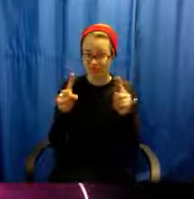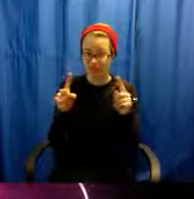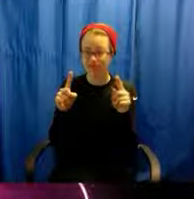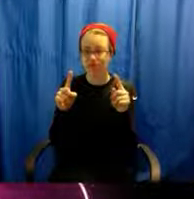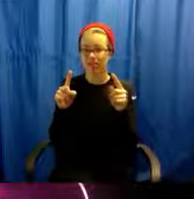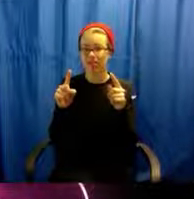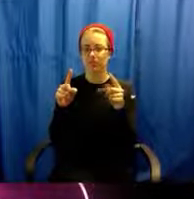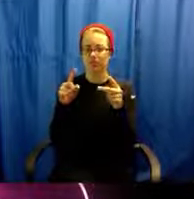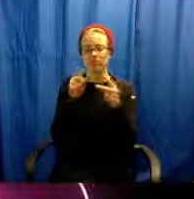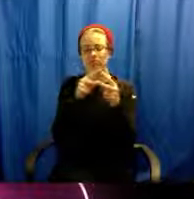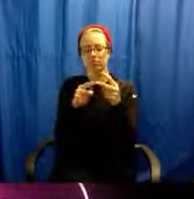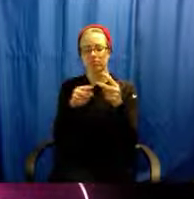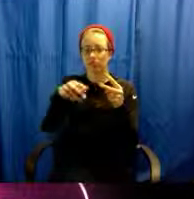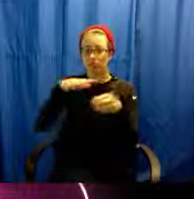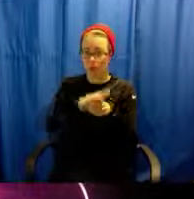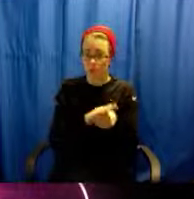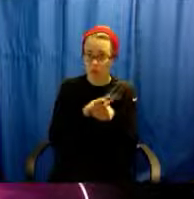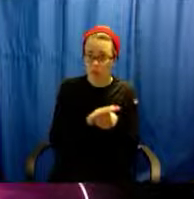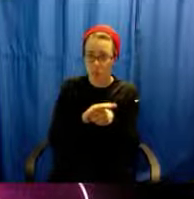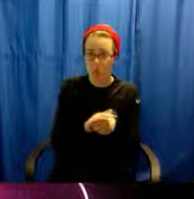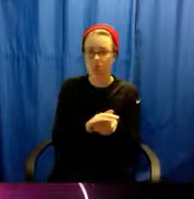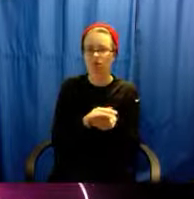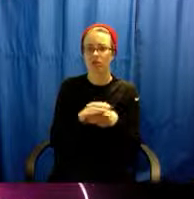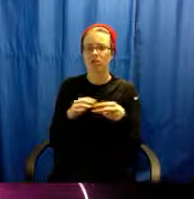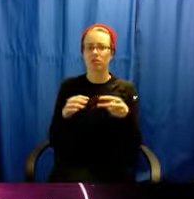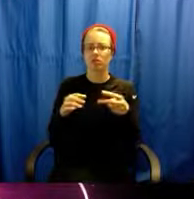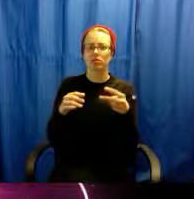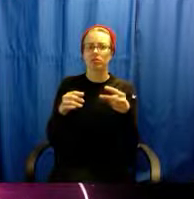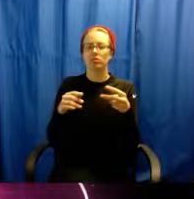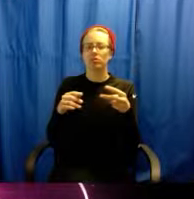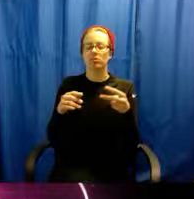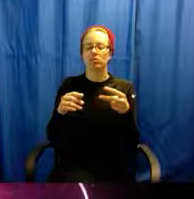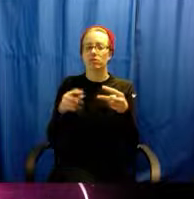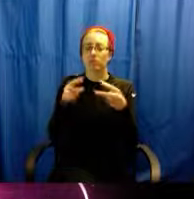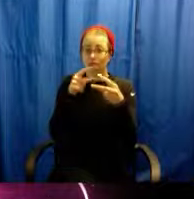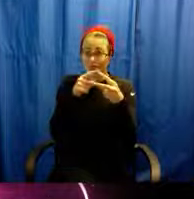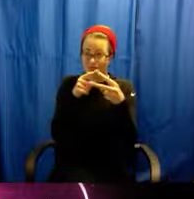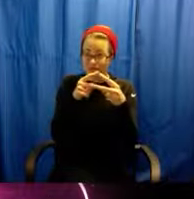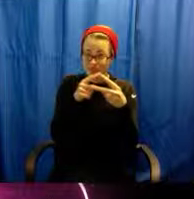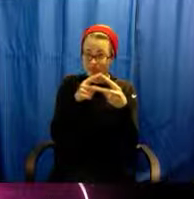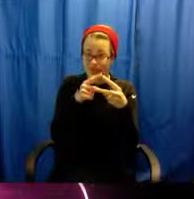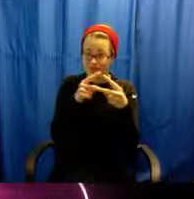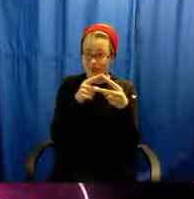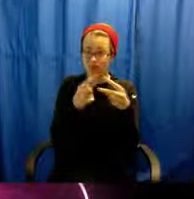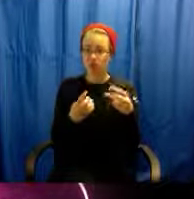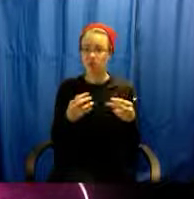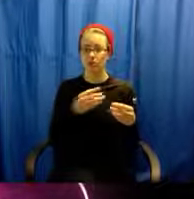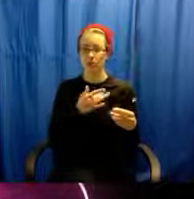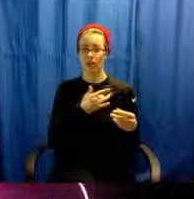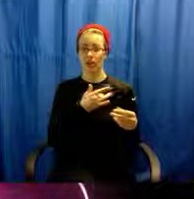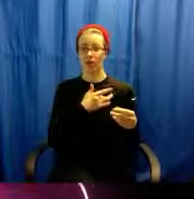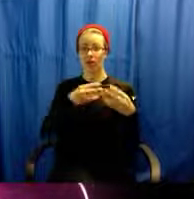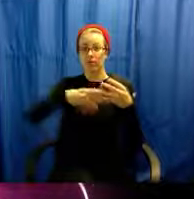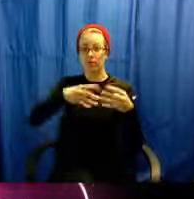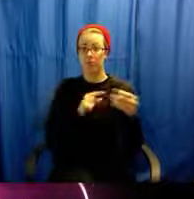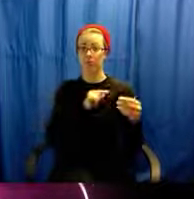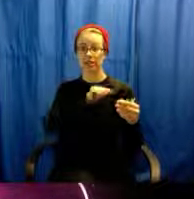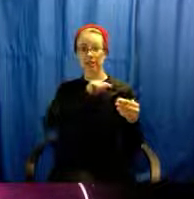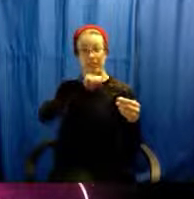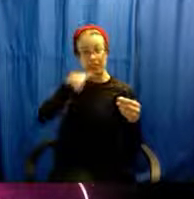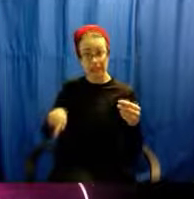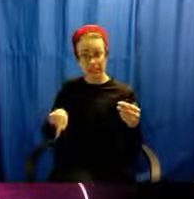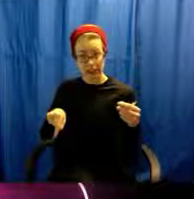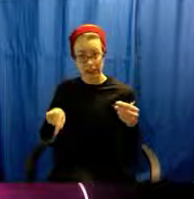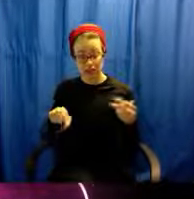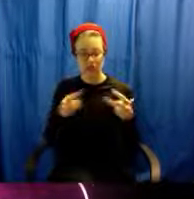Hypertension or high blood pressure. In some people, the blood pressure will be very high, more than the usual 120